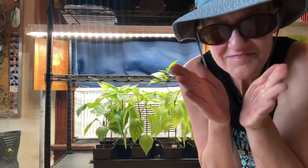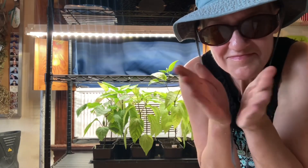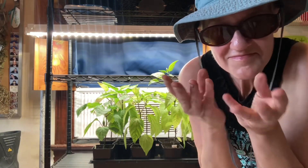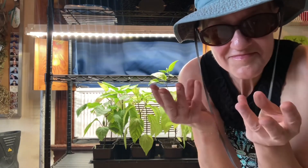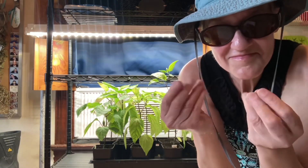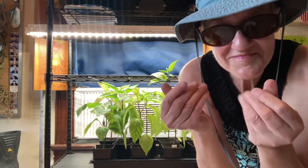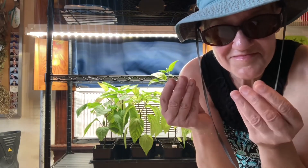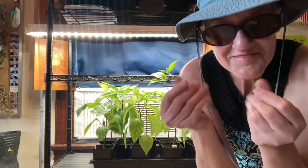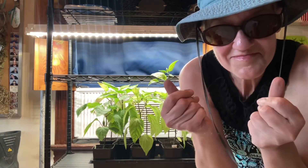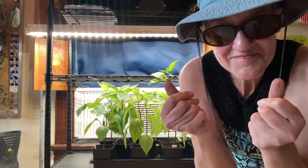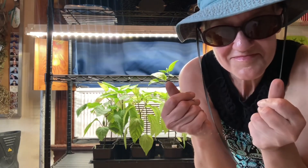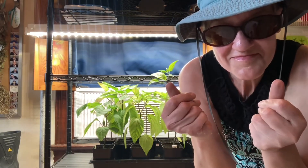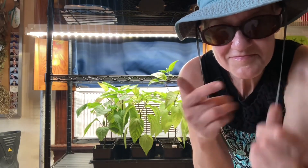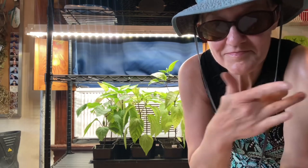my small garden.